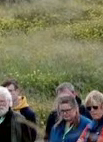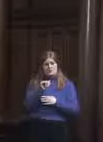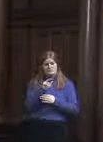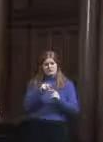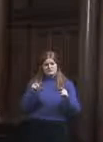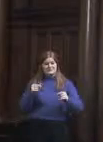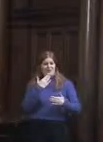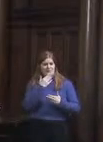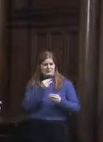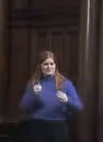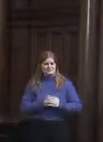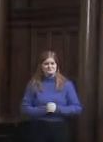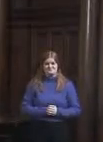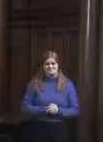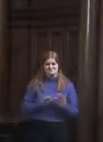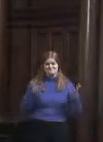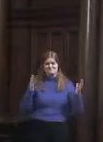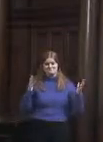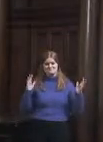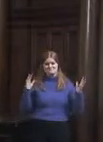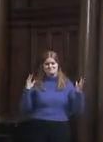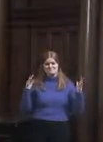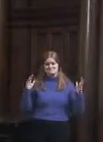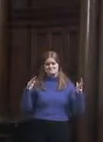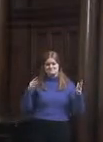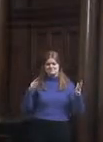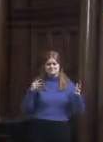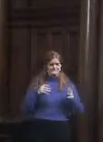biodiversity. Gormagh.